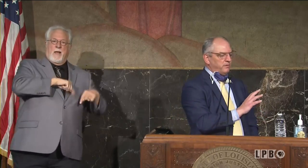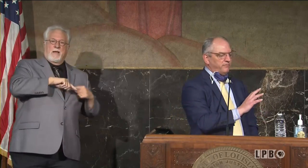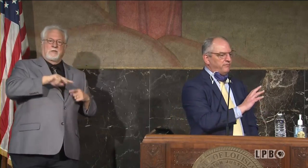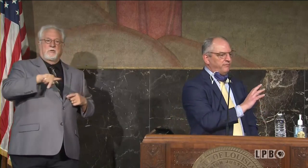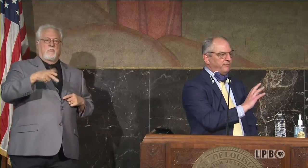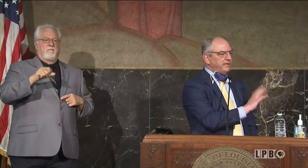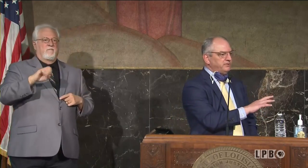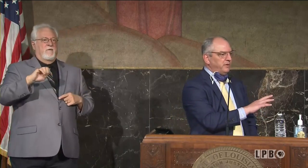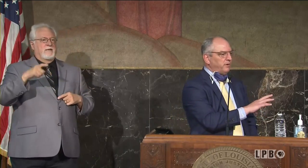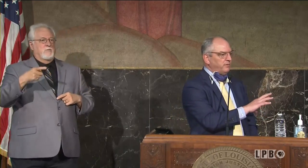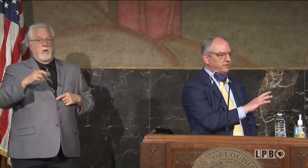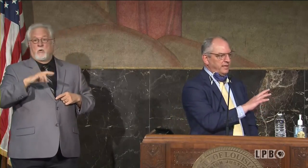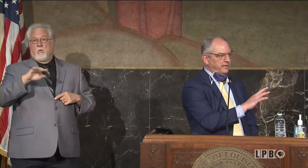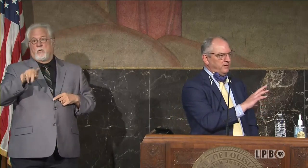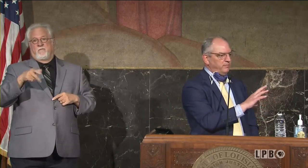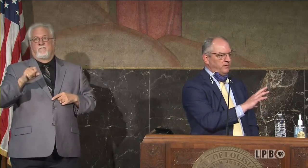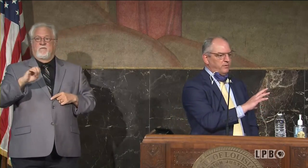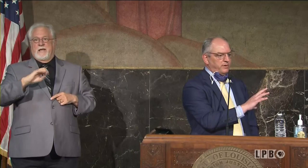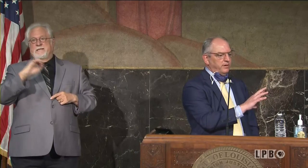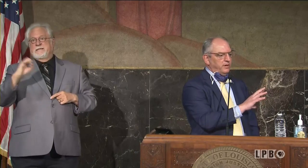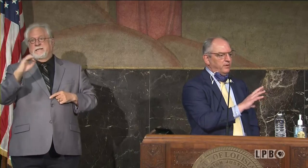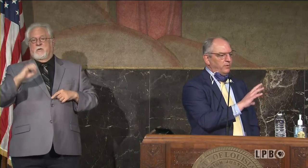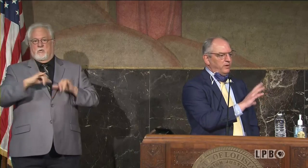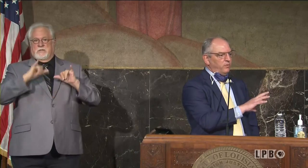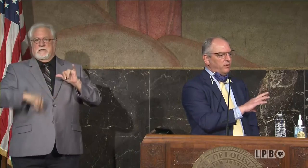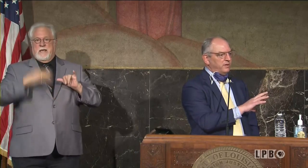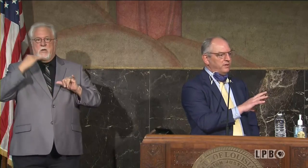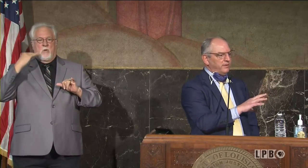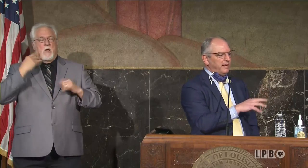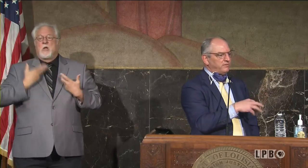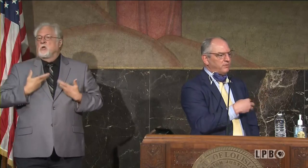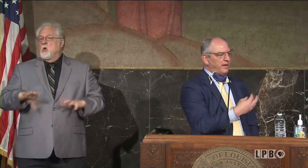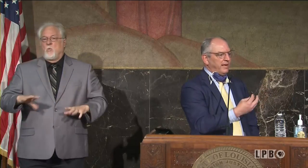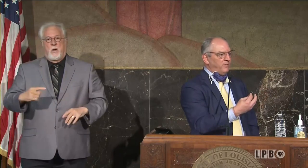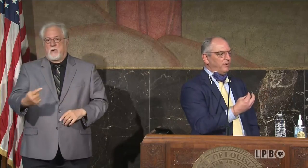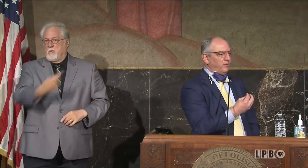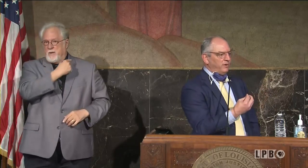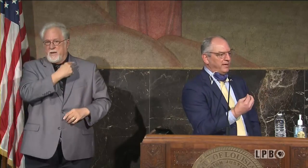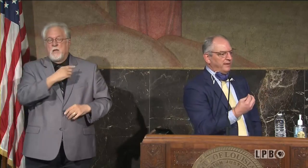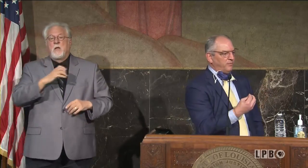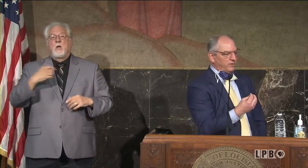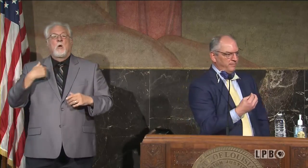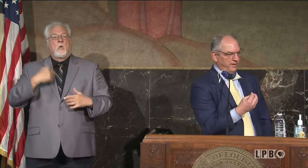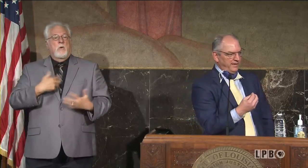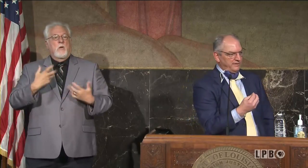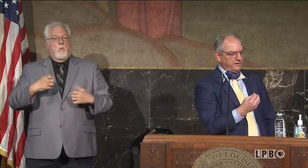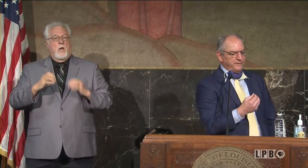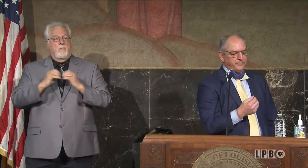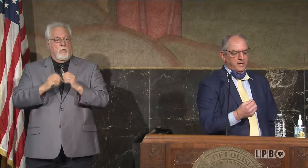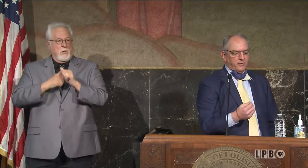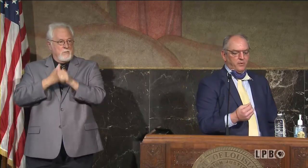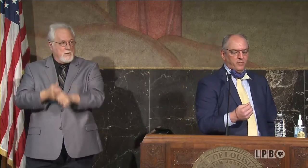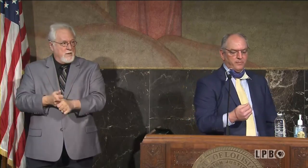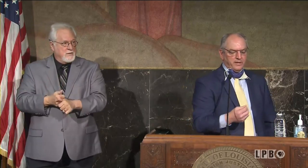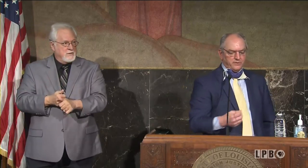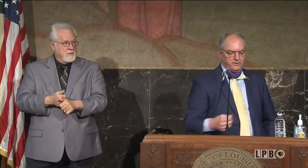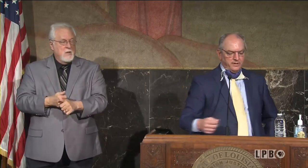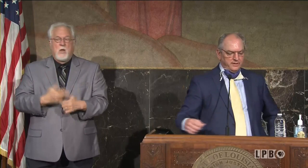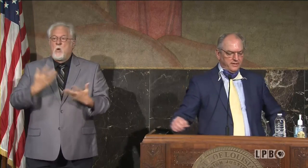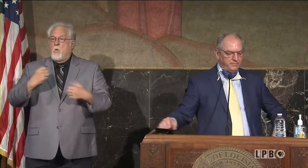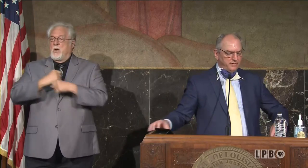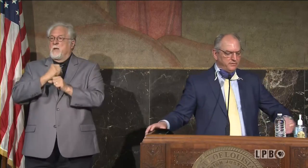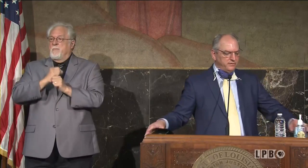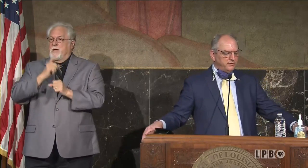1 or phase 0, the stay-at-home order. We don't want to do that. So right now we want to get more compliance. We want to make